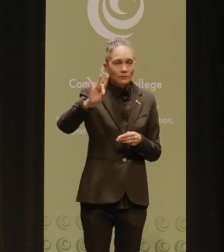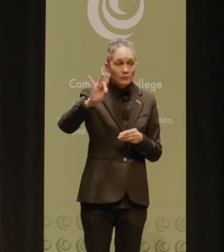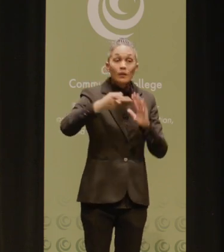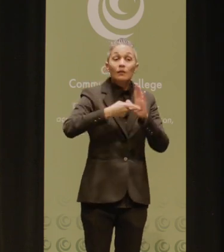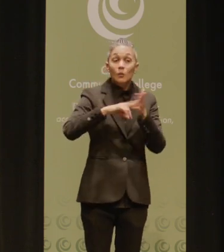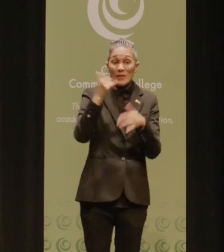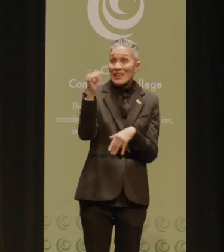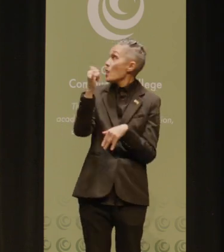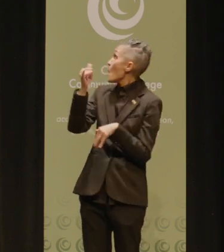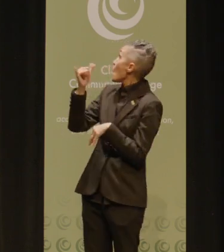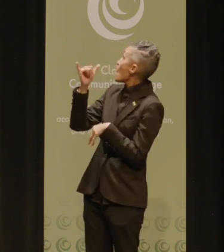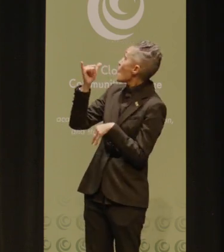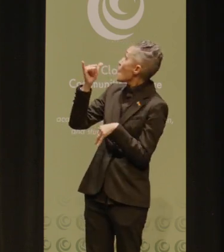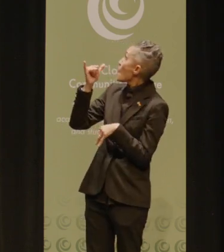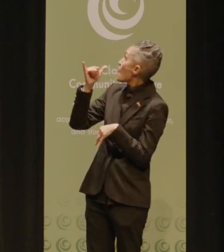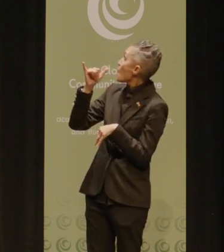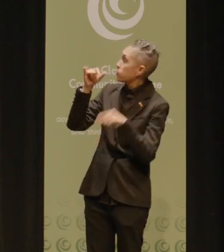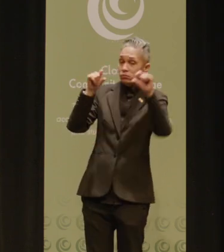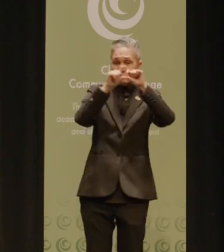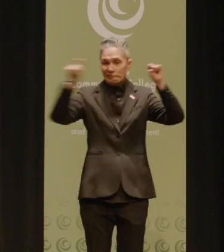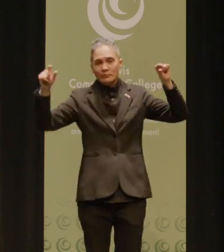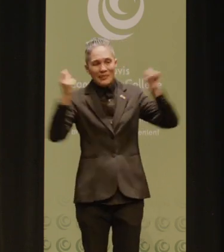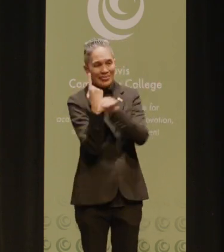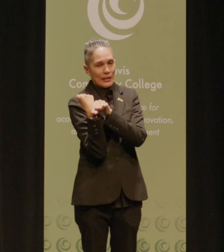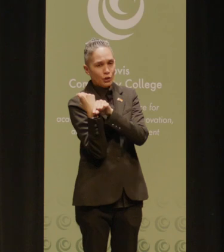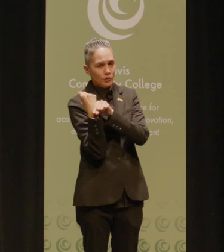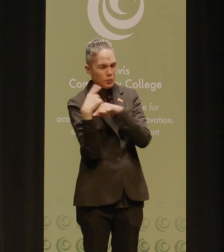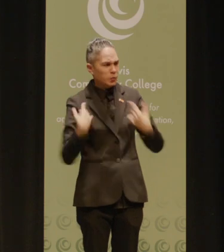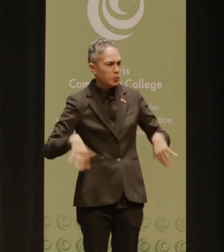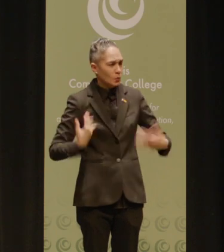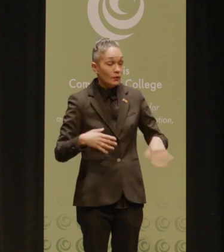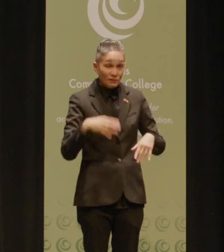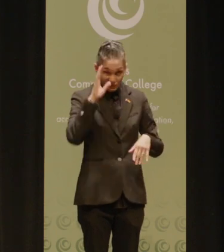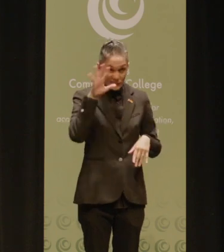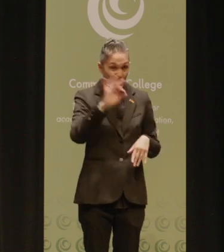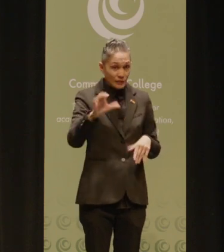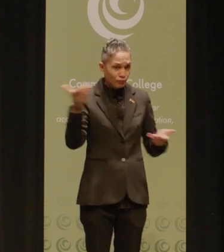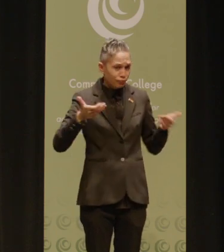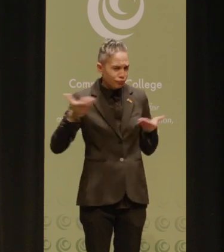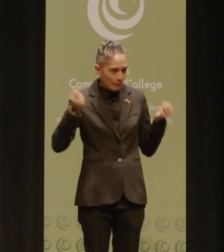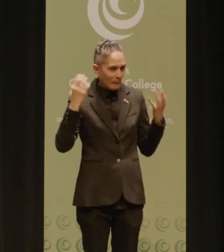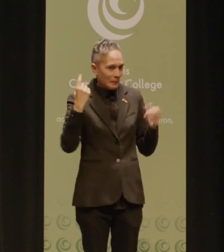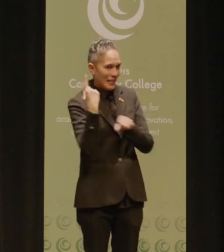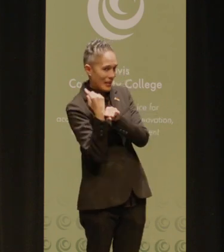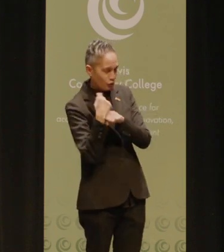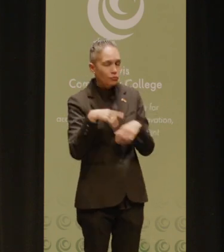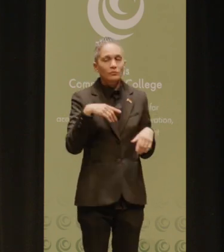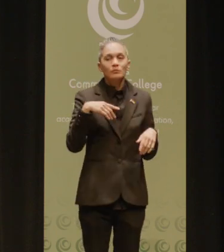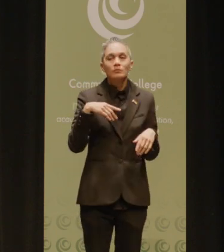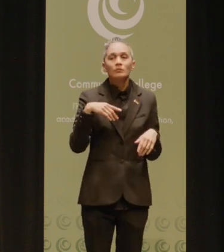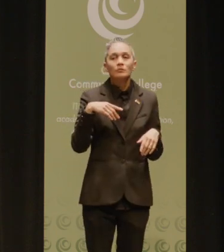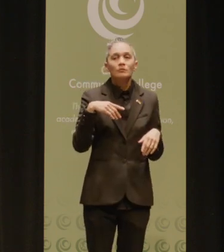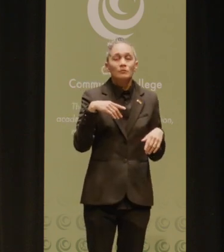the yellow is last year. That was a big year, especially for Fresno City College. And we'll get to that in just a